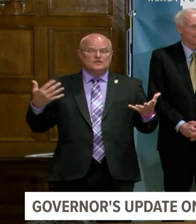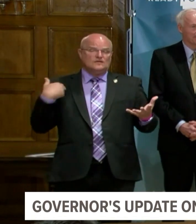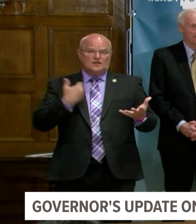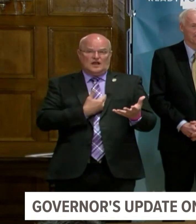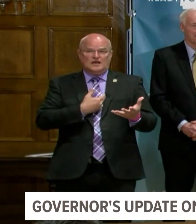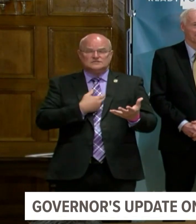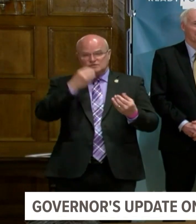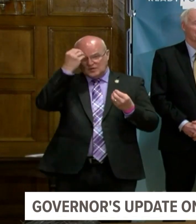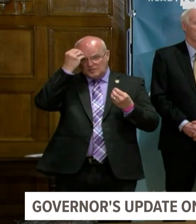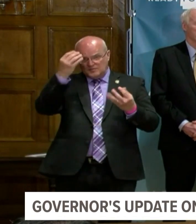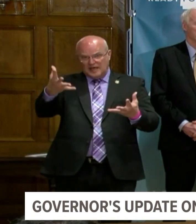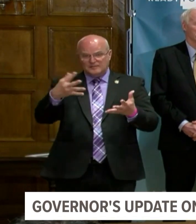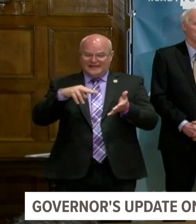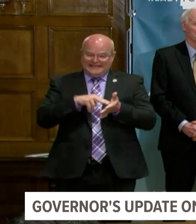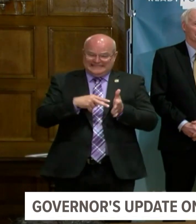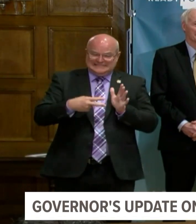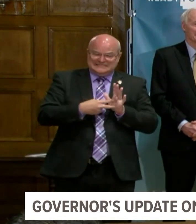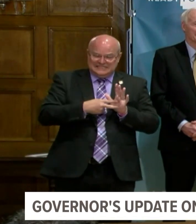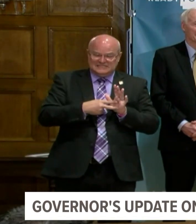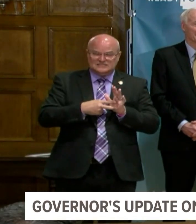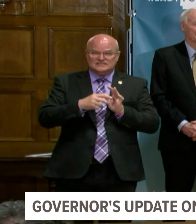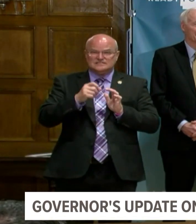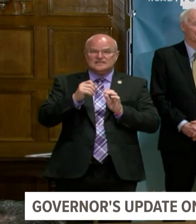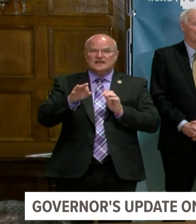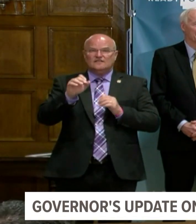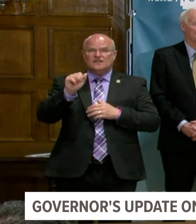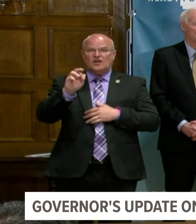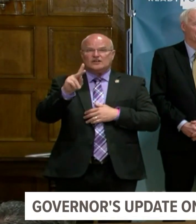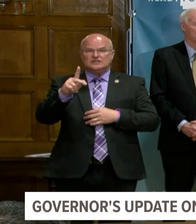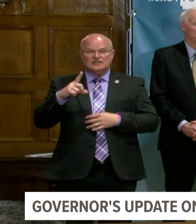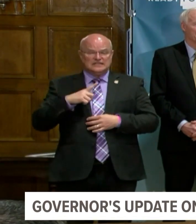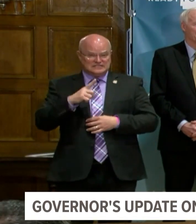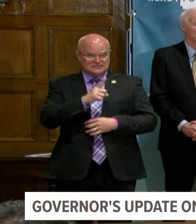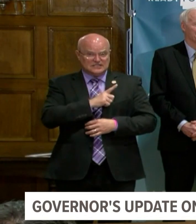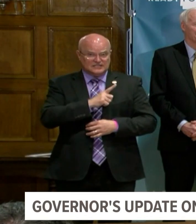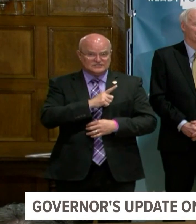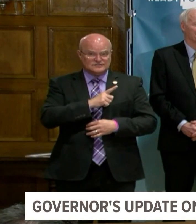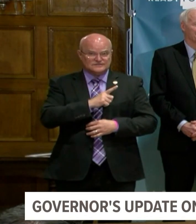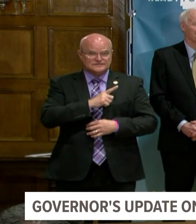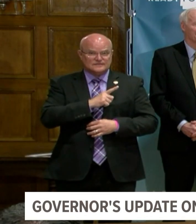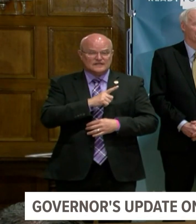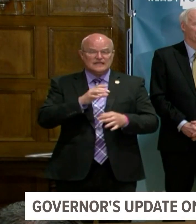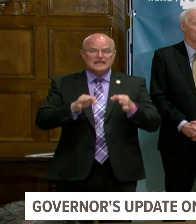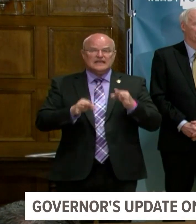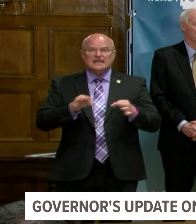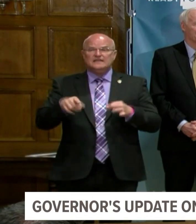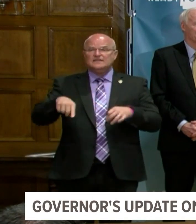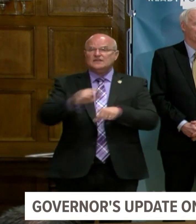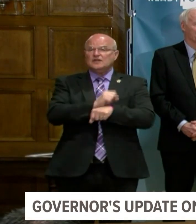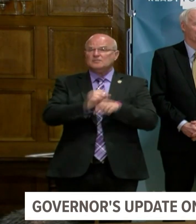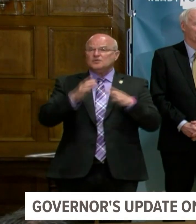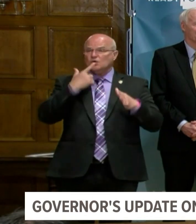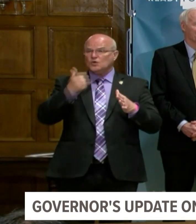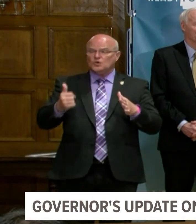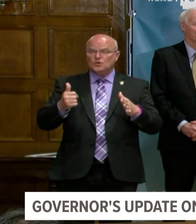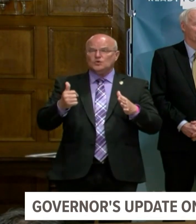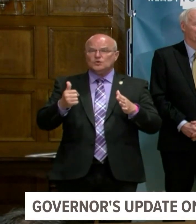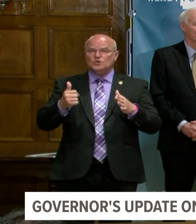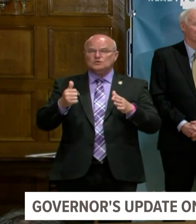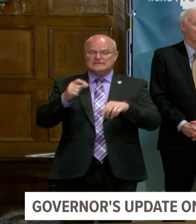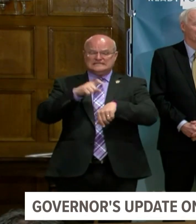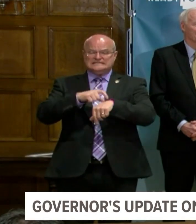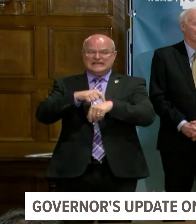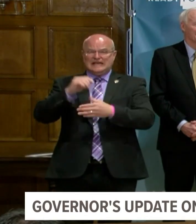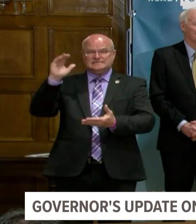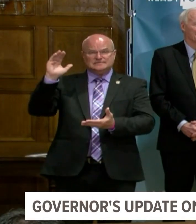to abide by the intentions of the Arkansas legislature, and if there are employees whose percent effort has been reduced